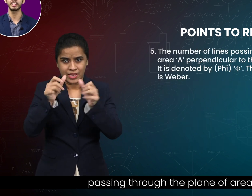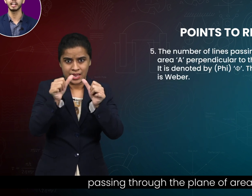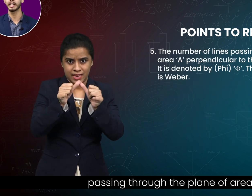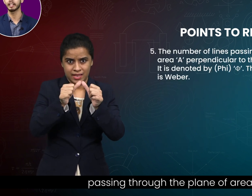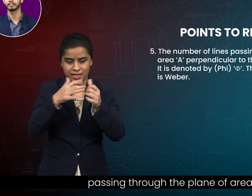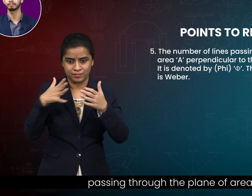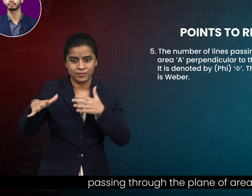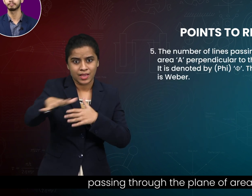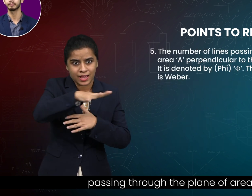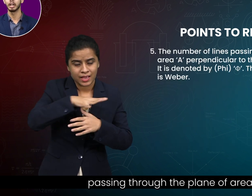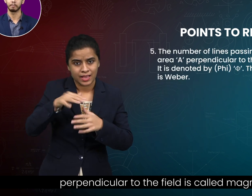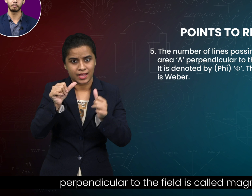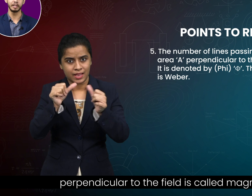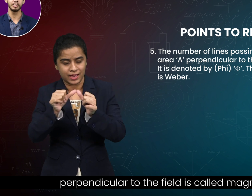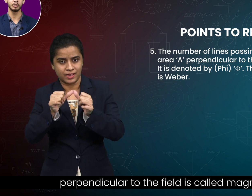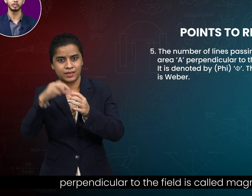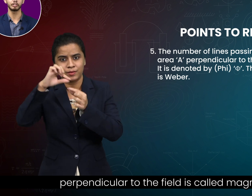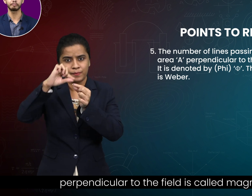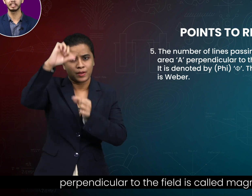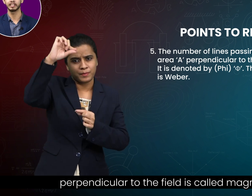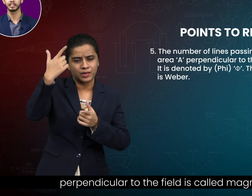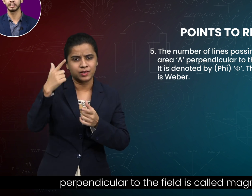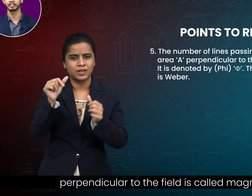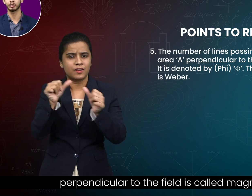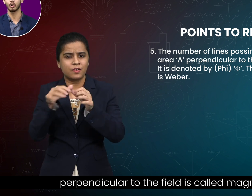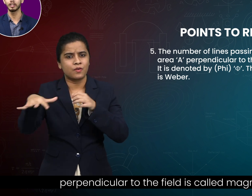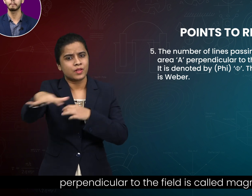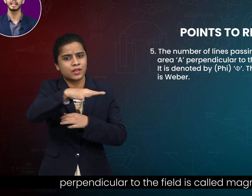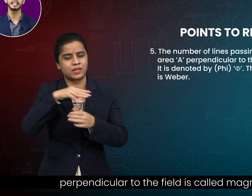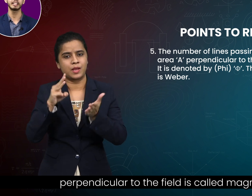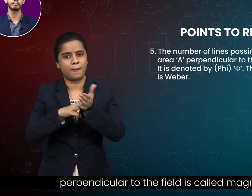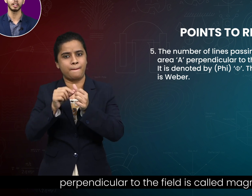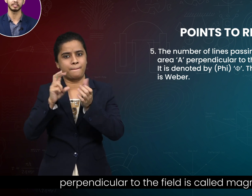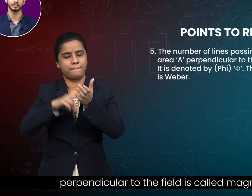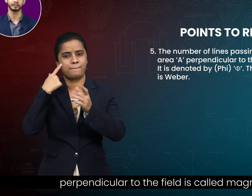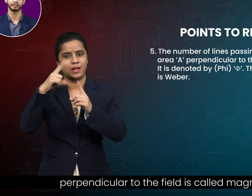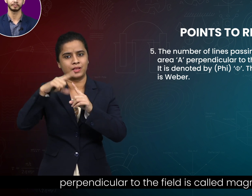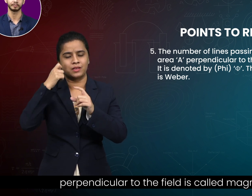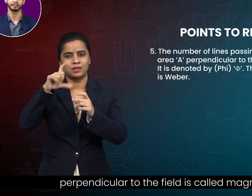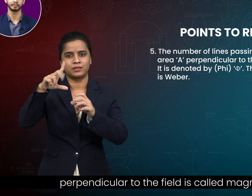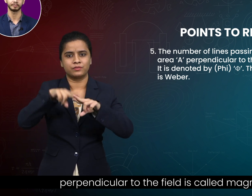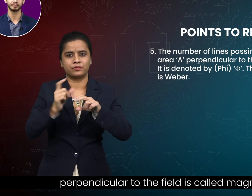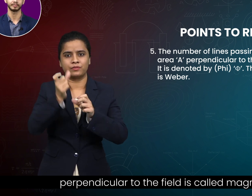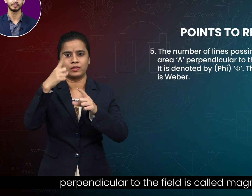of area A perpendicular to the field is called magnetic flux.